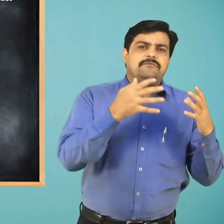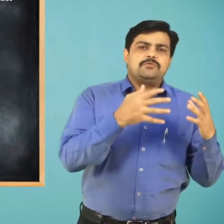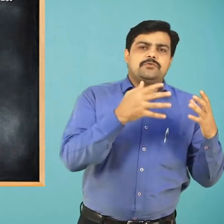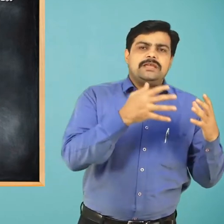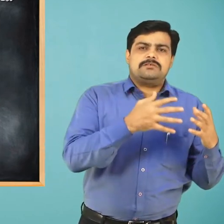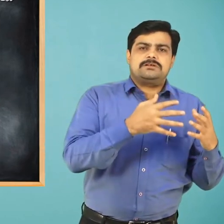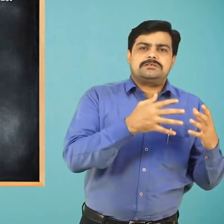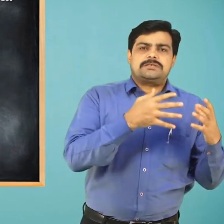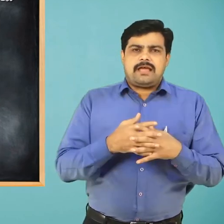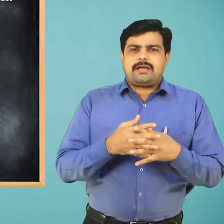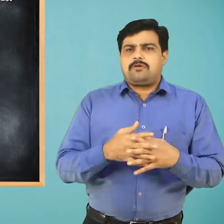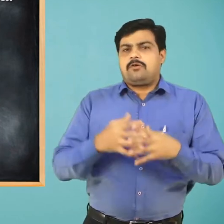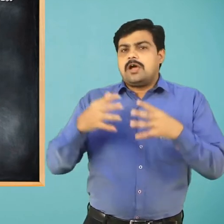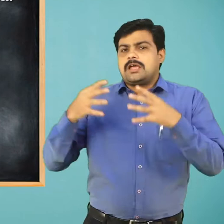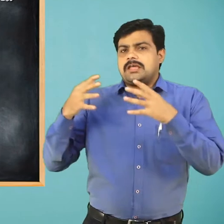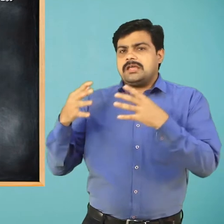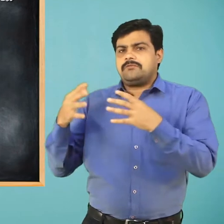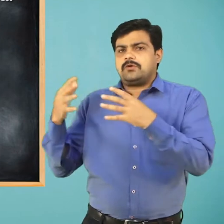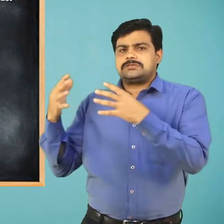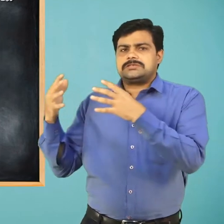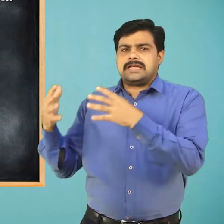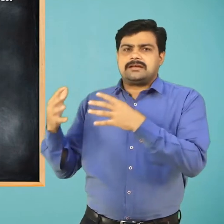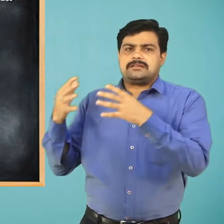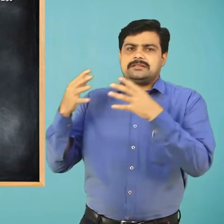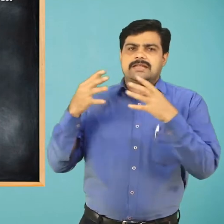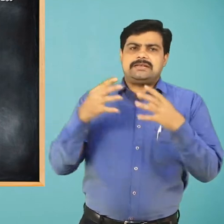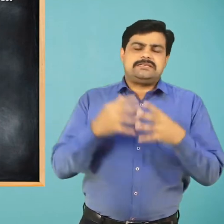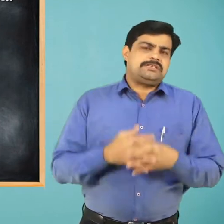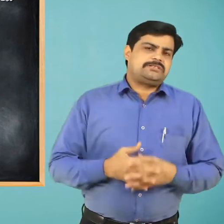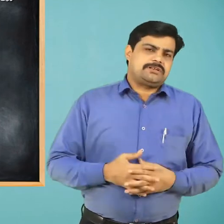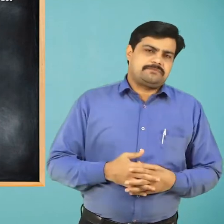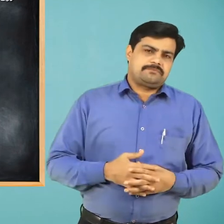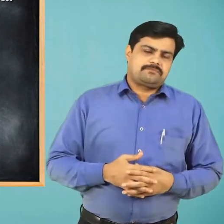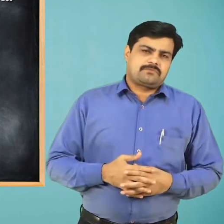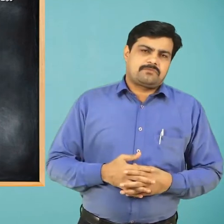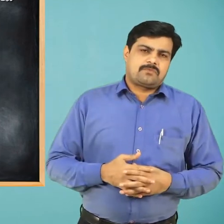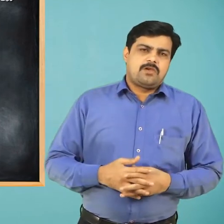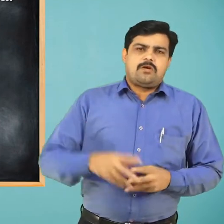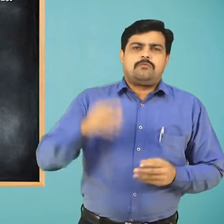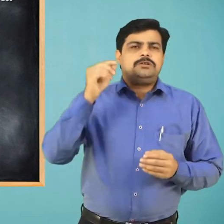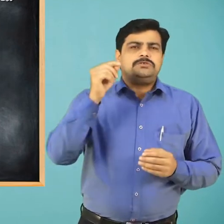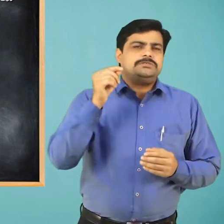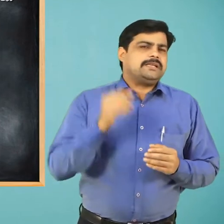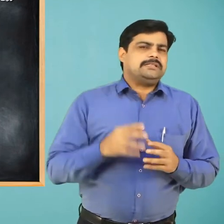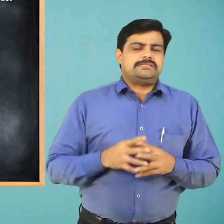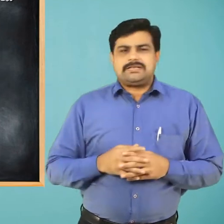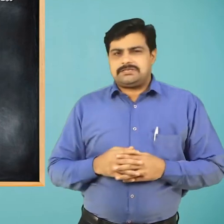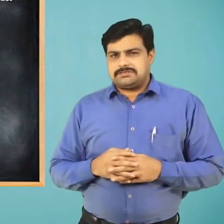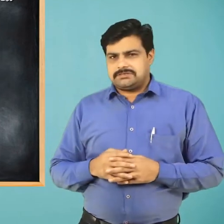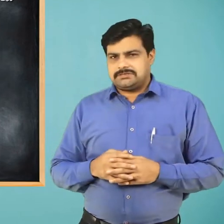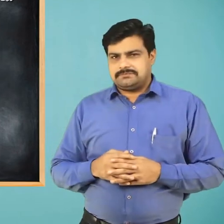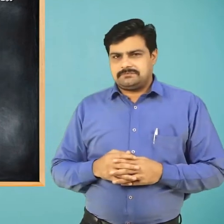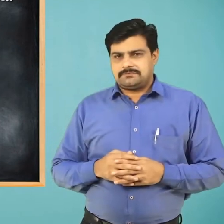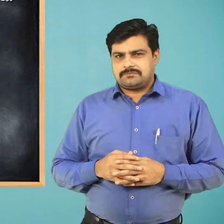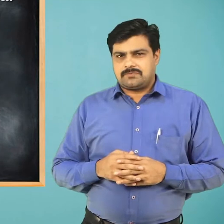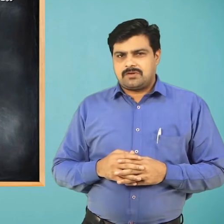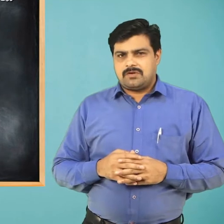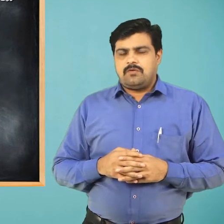few years ago, he was taken that decision. What do you see in this sentence?